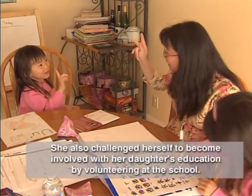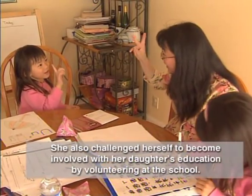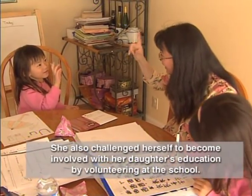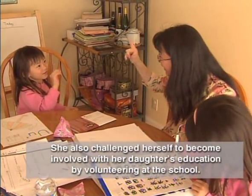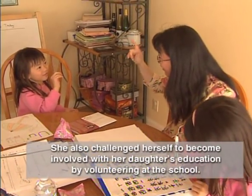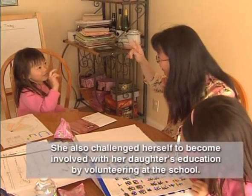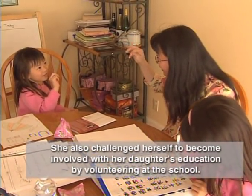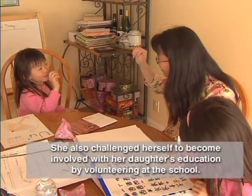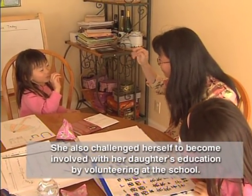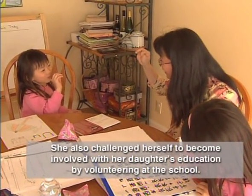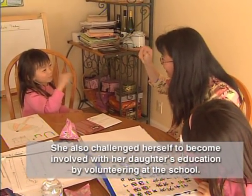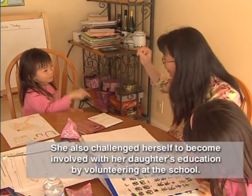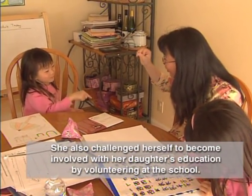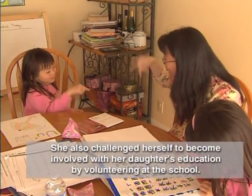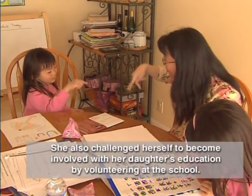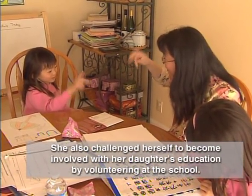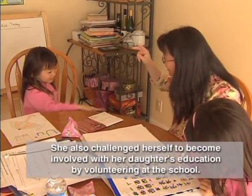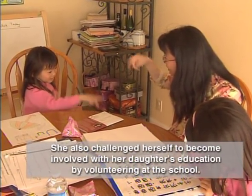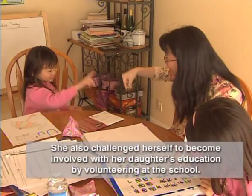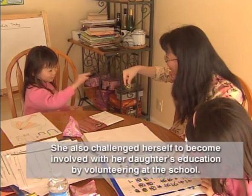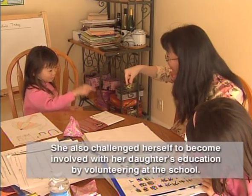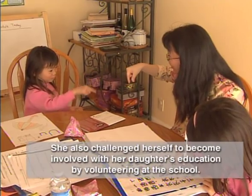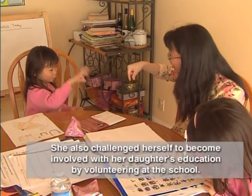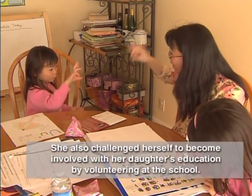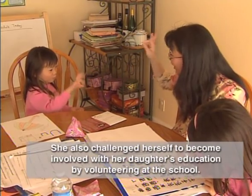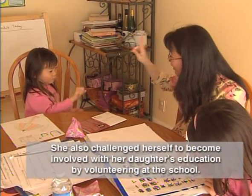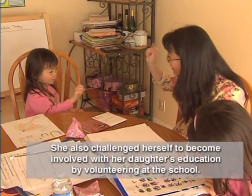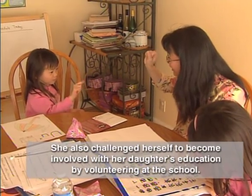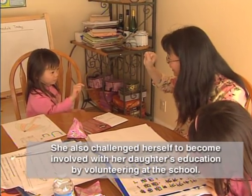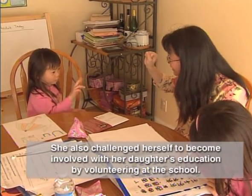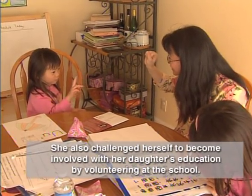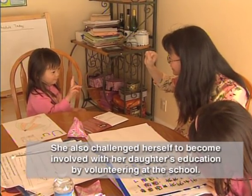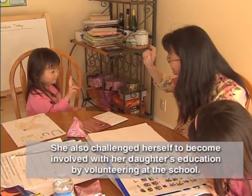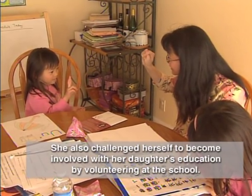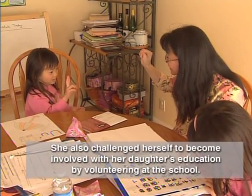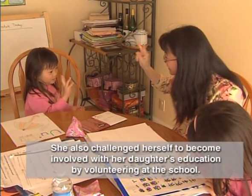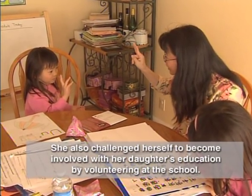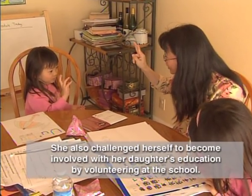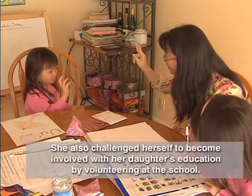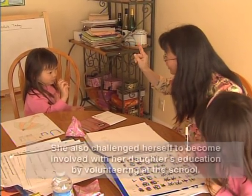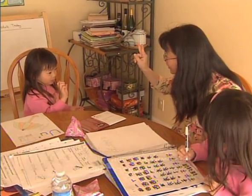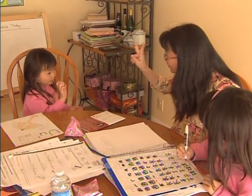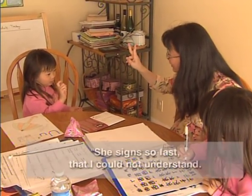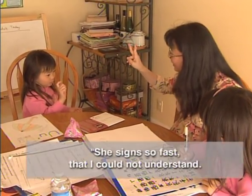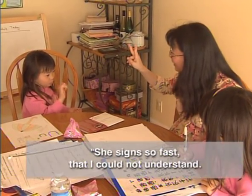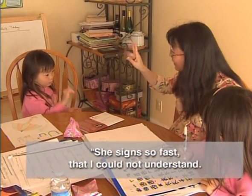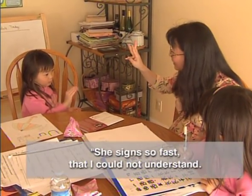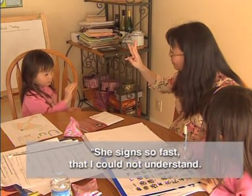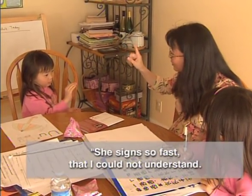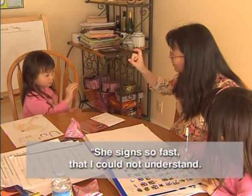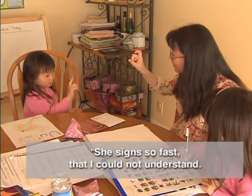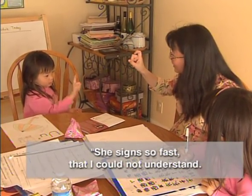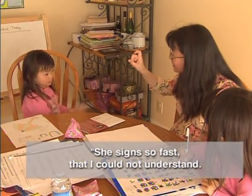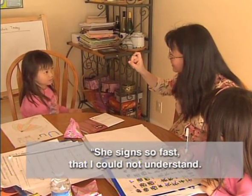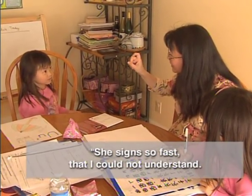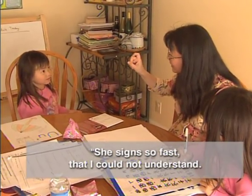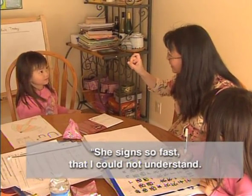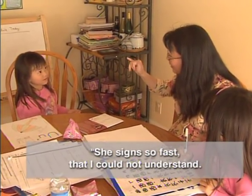also challenged herself to become involved with her daughter's education by volunteering at the school. She signed so fast that I could not